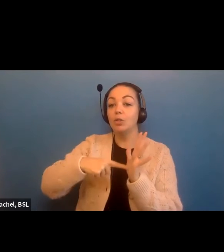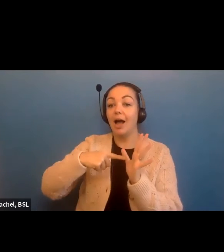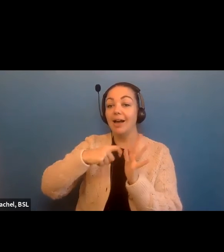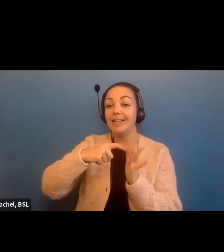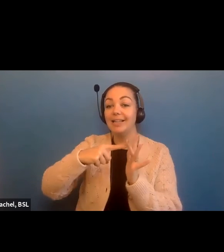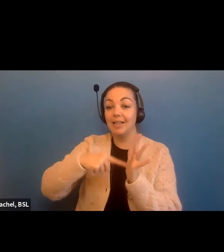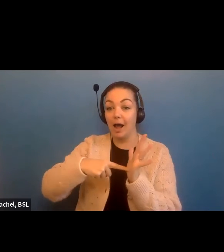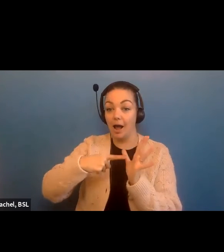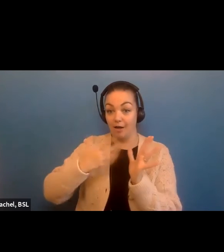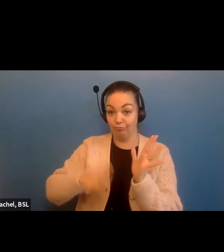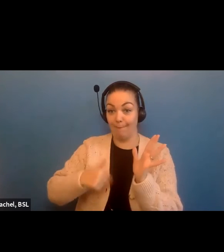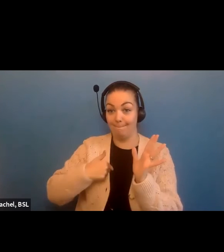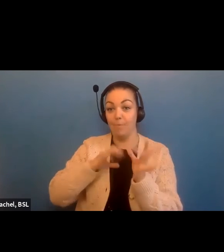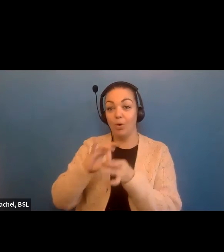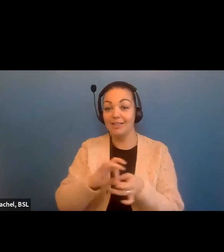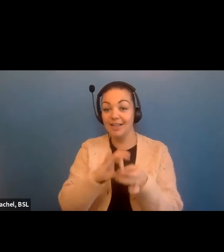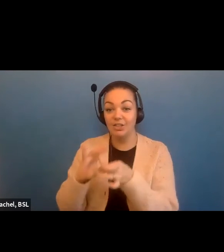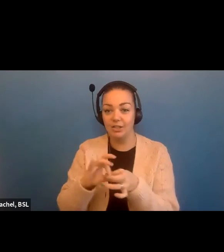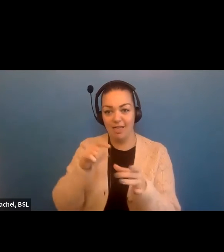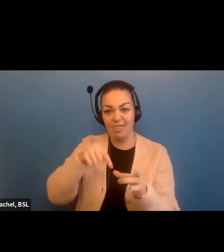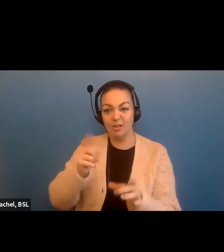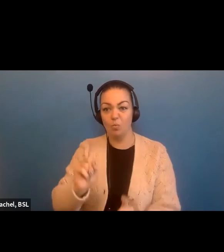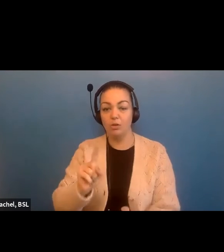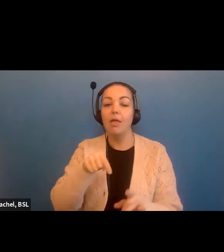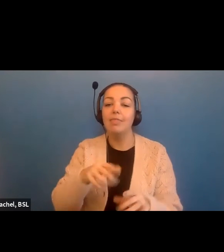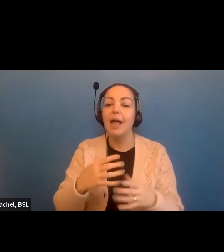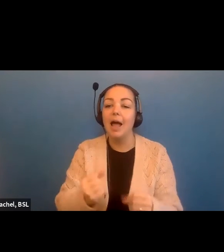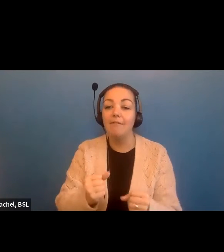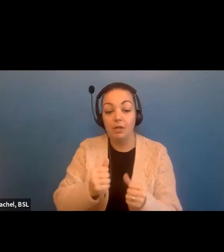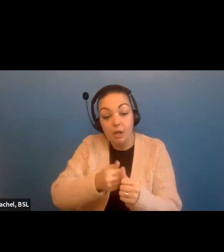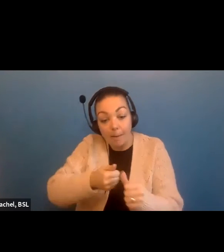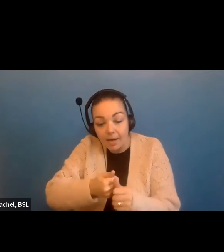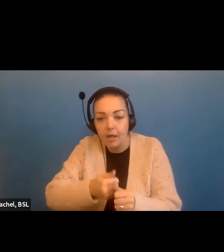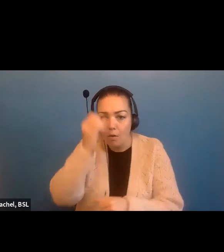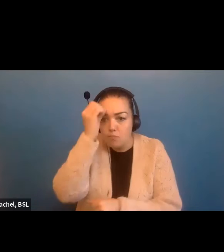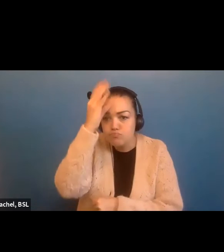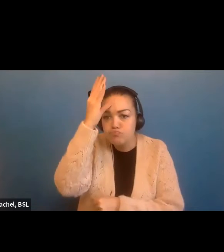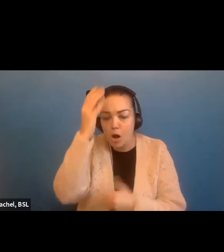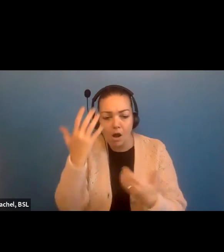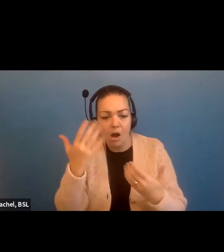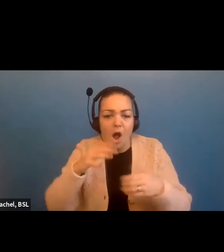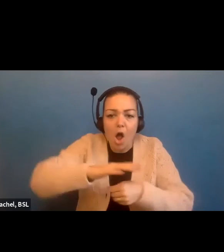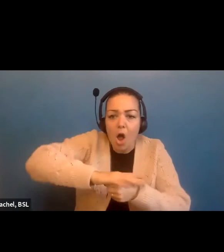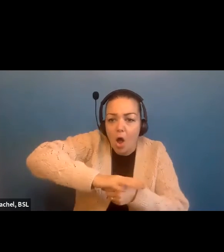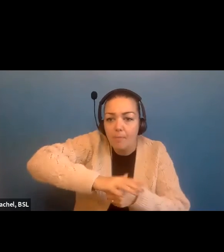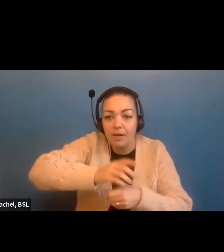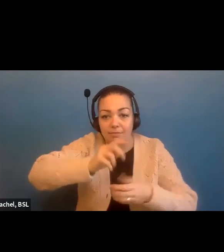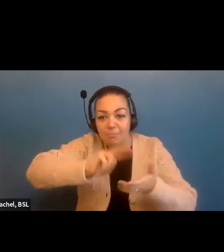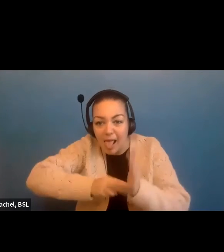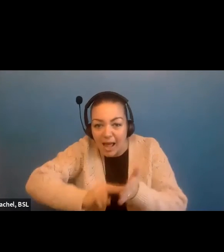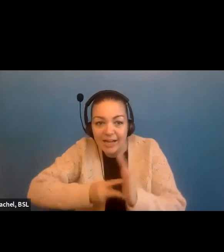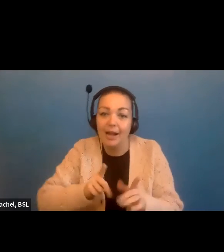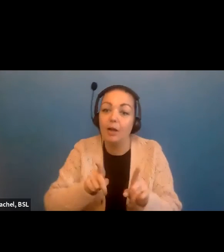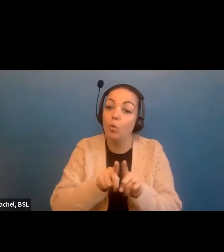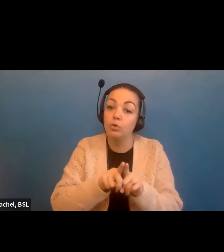non-profit organization based in Indonesia with expertise in urban planning and then citizen partner participations. And then we're